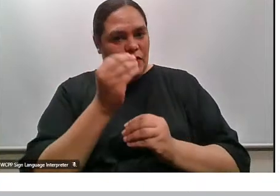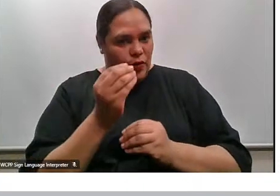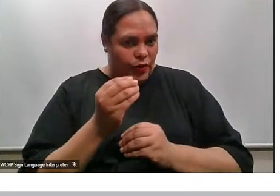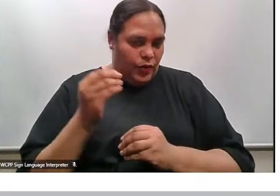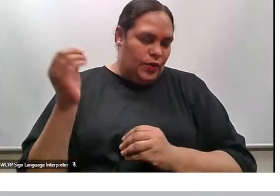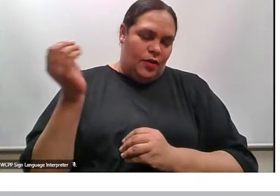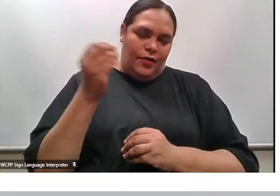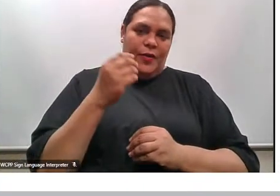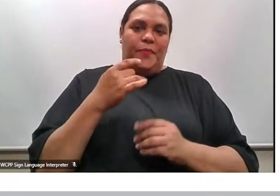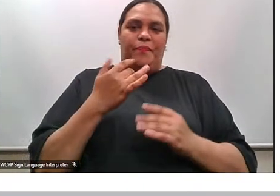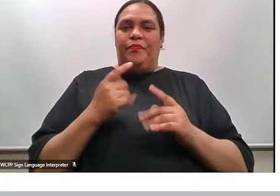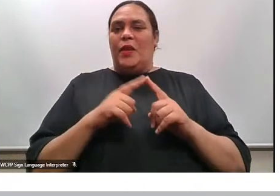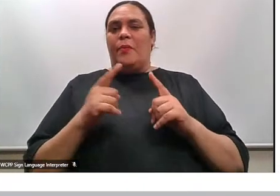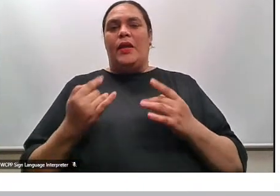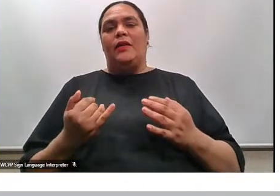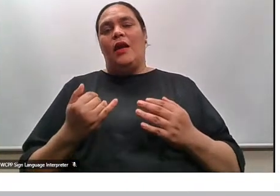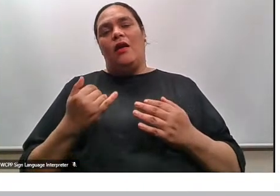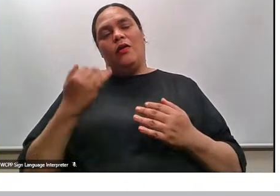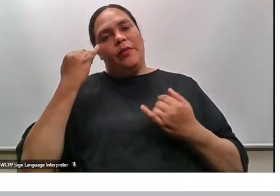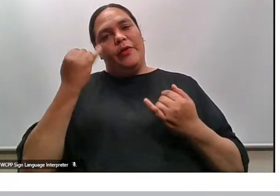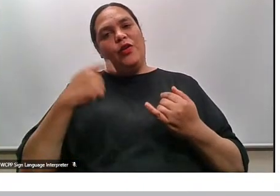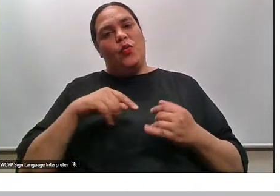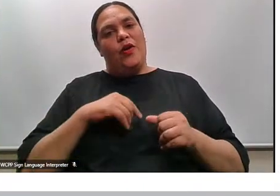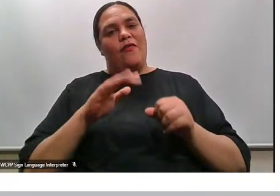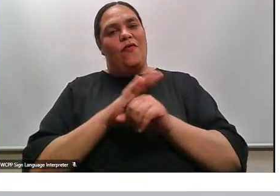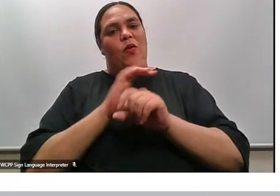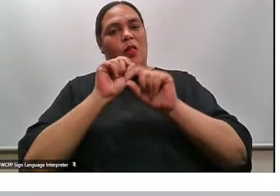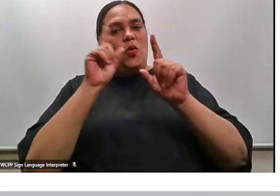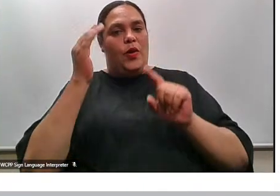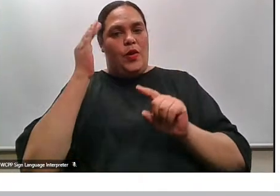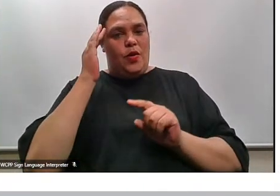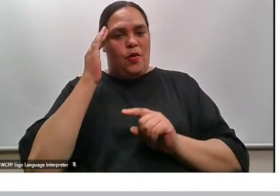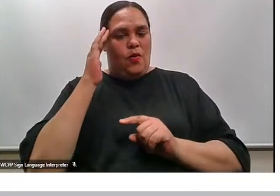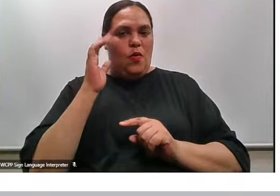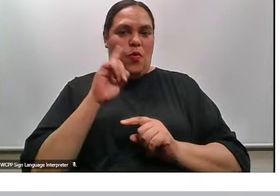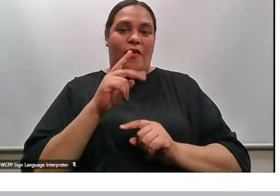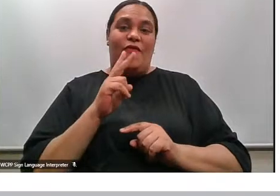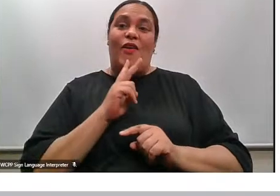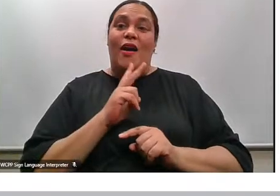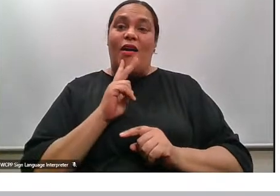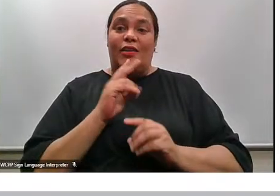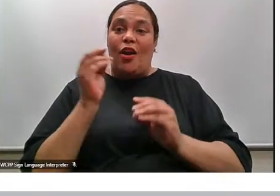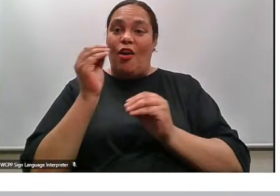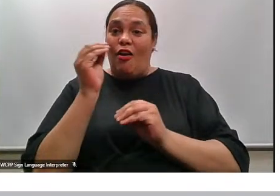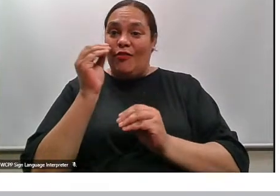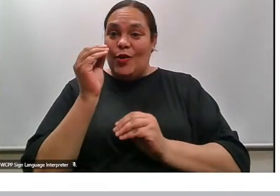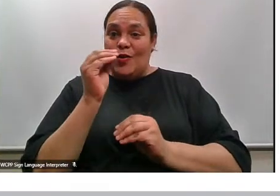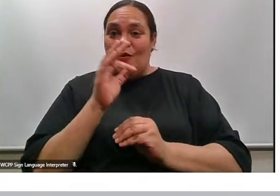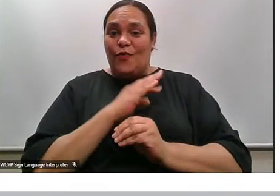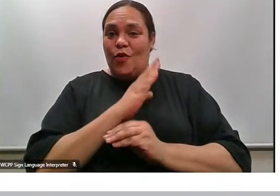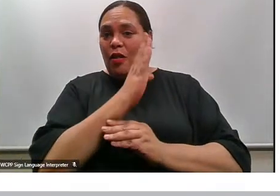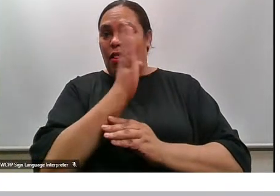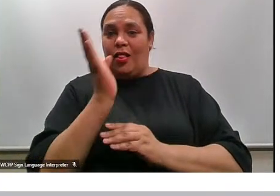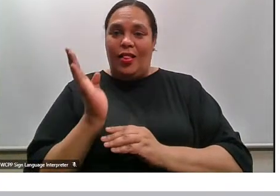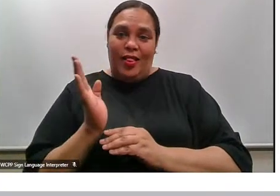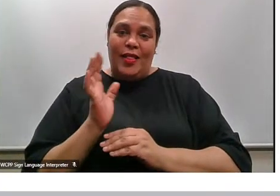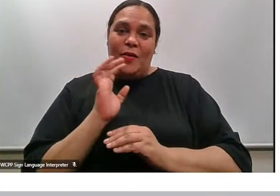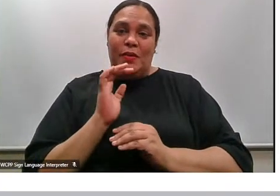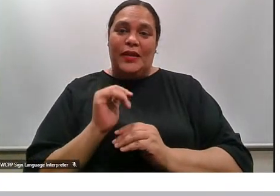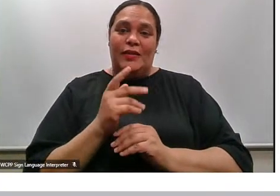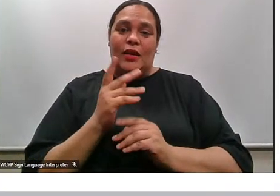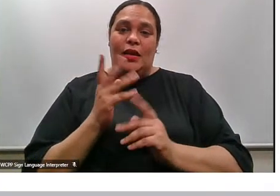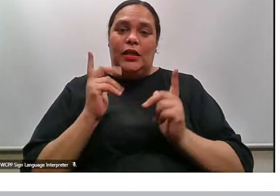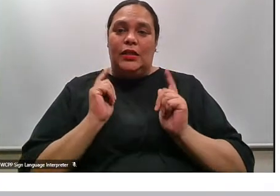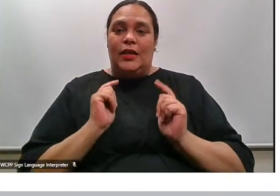It's by no stretch of the imagination that we are fully aware that Friday afternoons are often considered as the